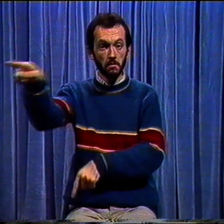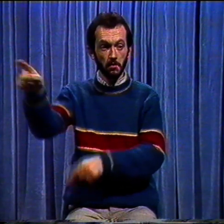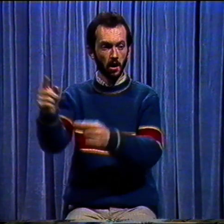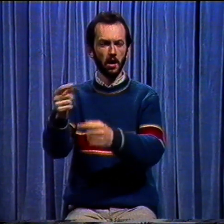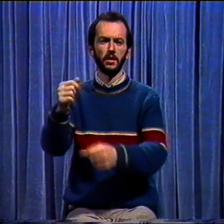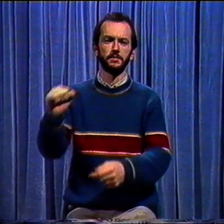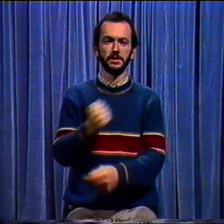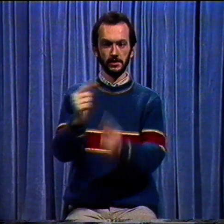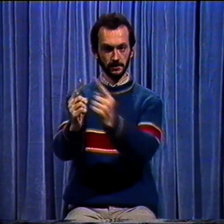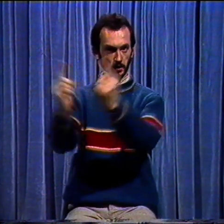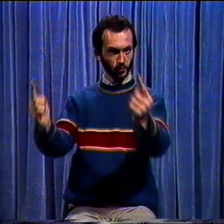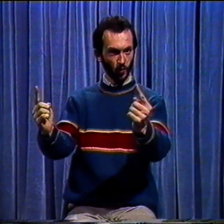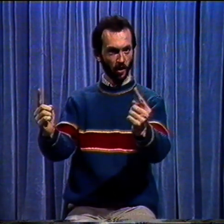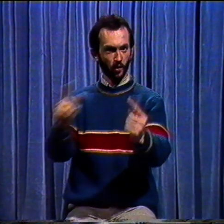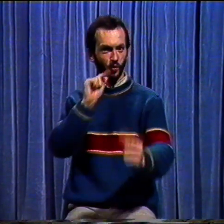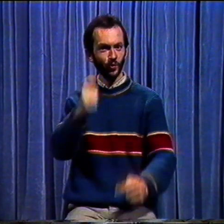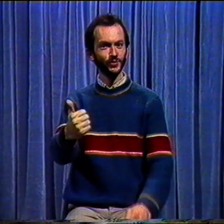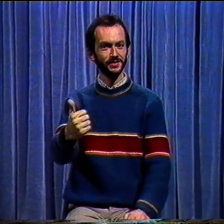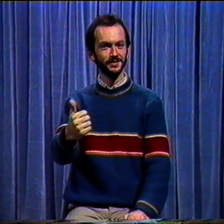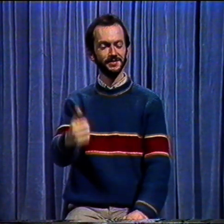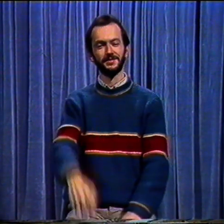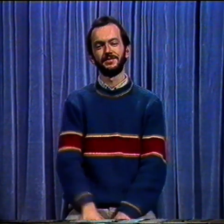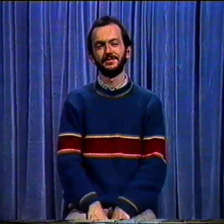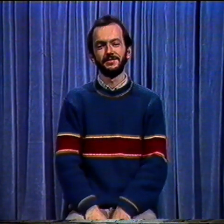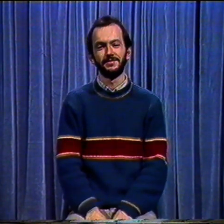bought one very close to it. We would have been next door. That would have been great.